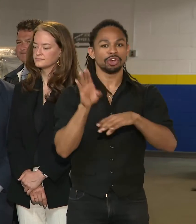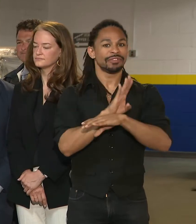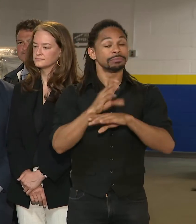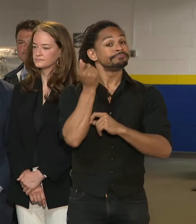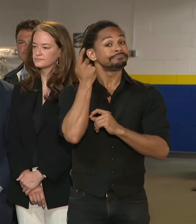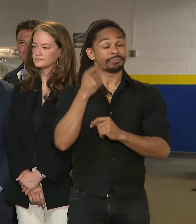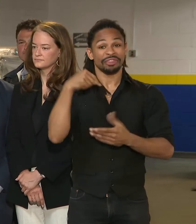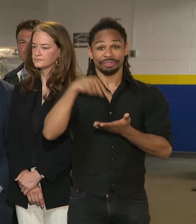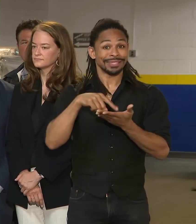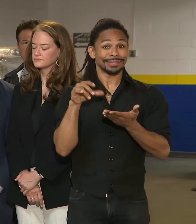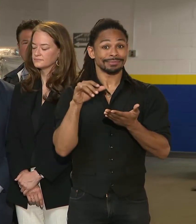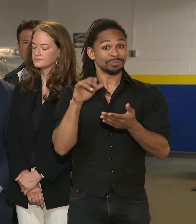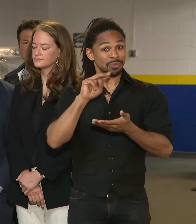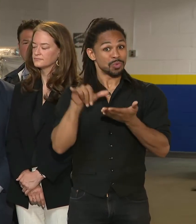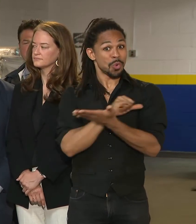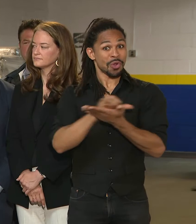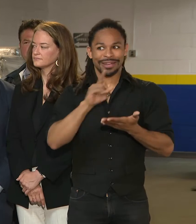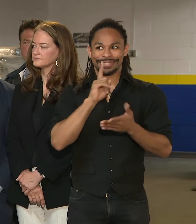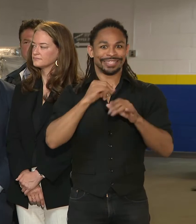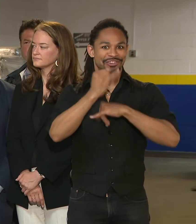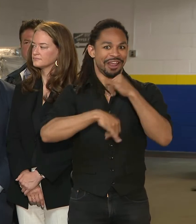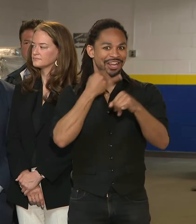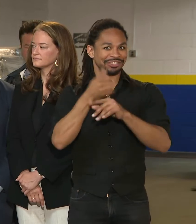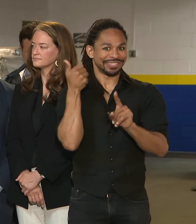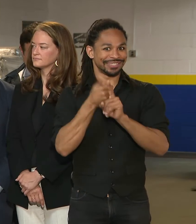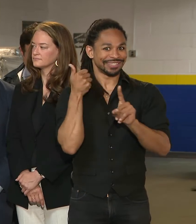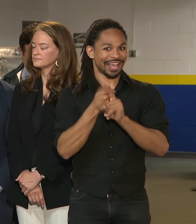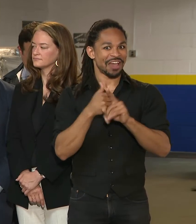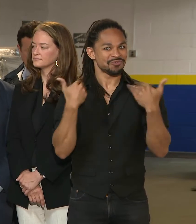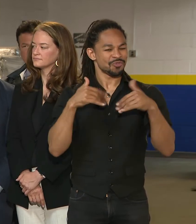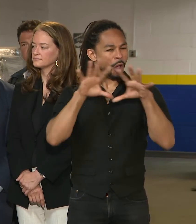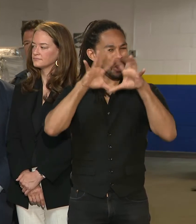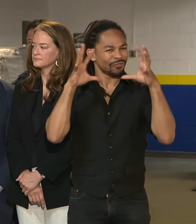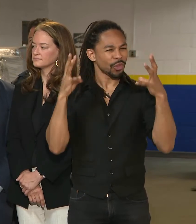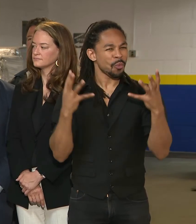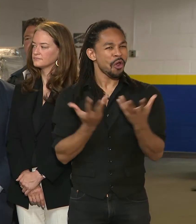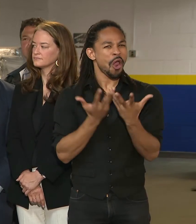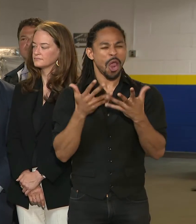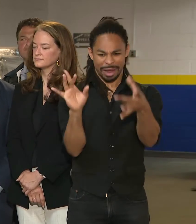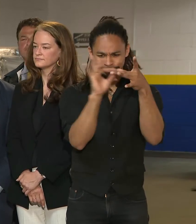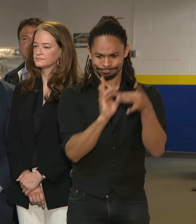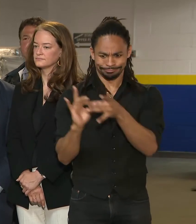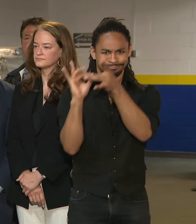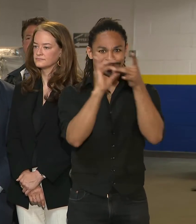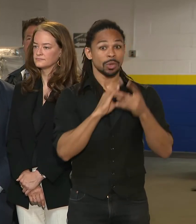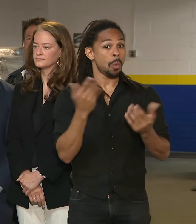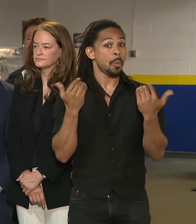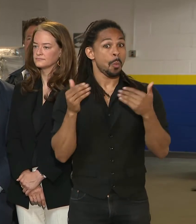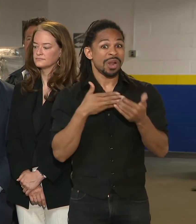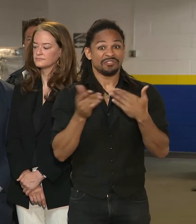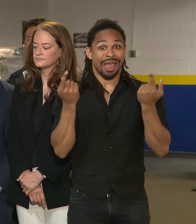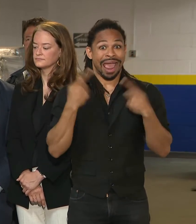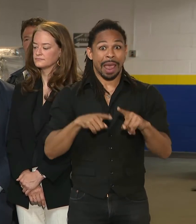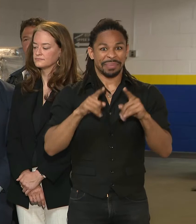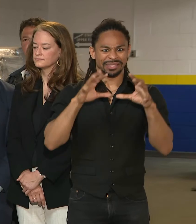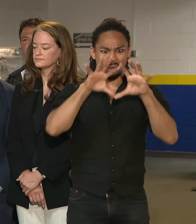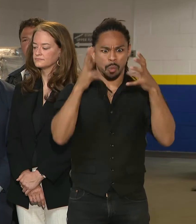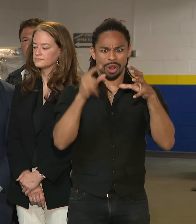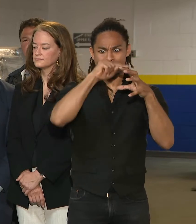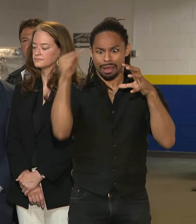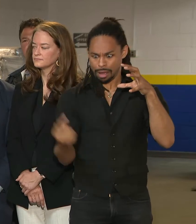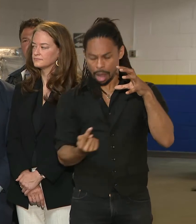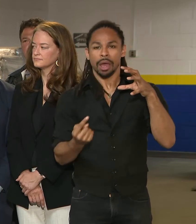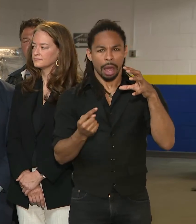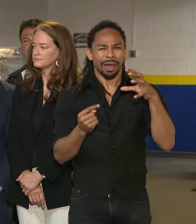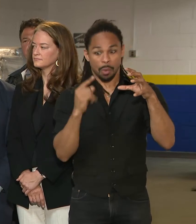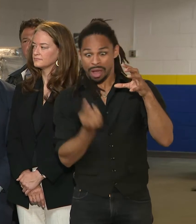city. Whatever plays out on the stage of crises globally, it plays out on the streets of